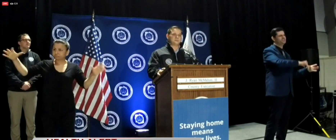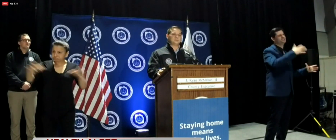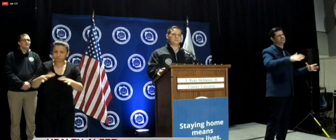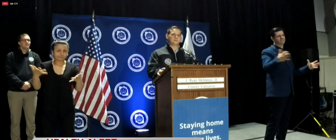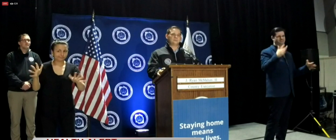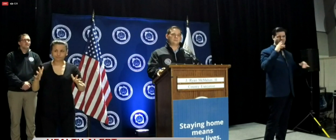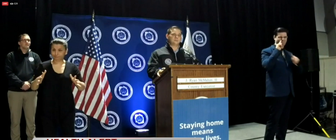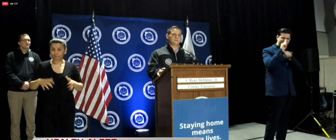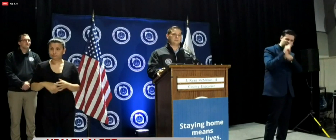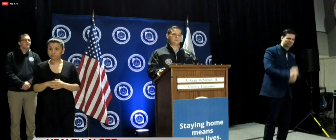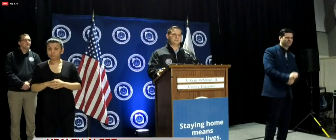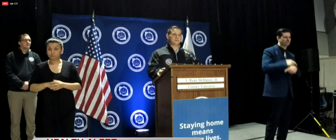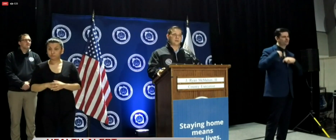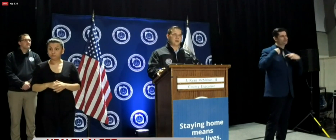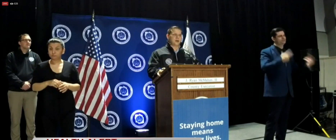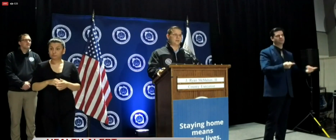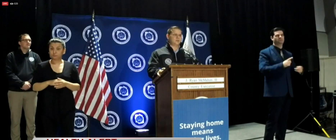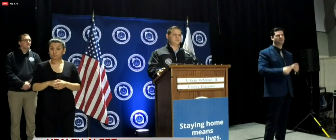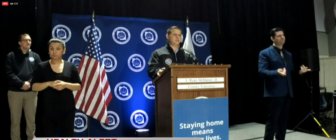Yes. How many?